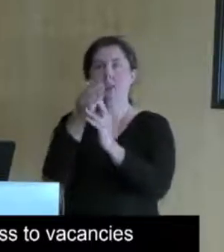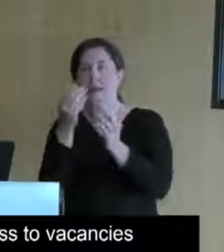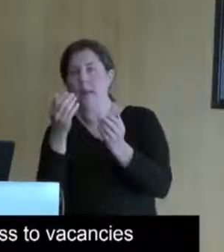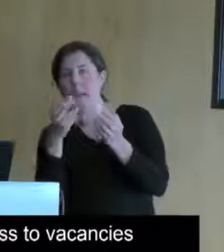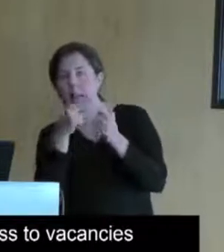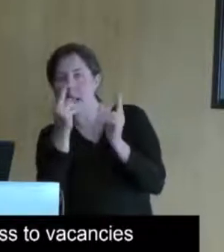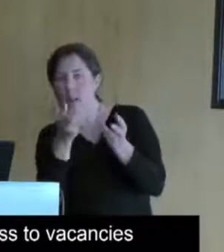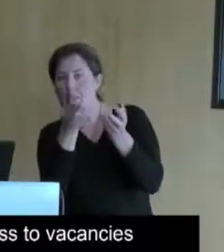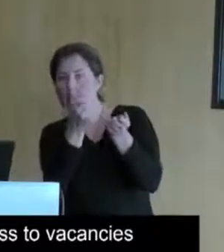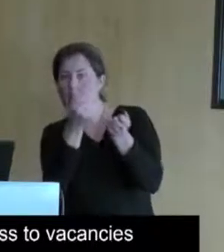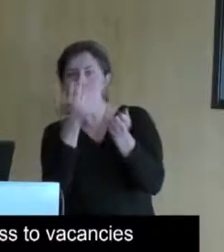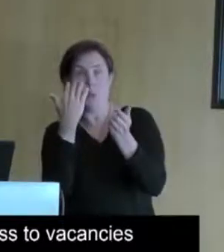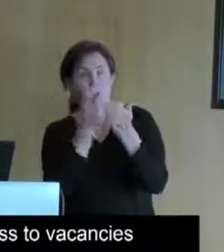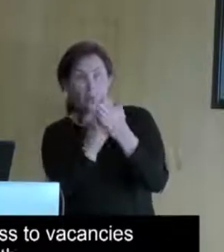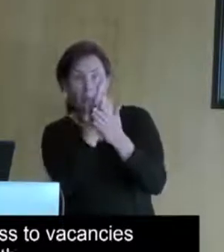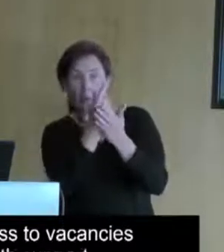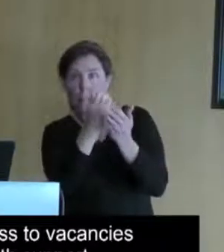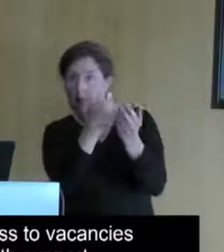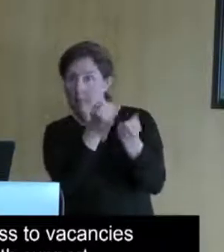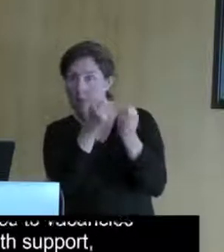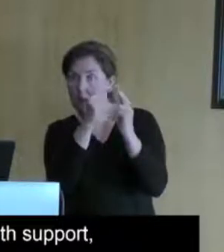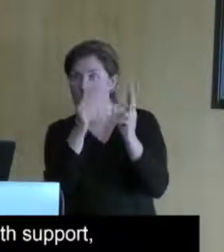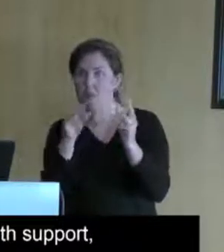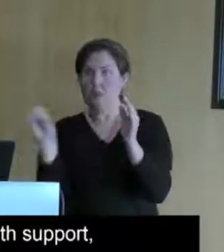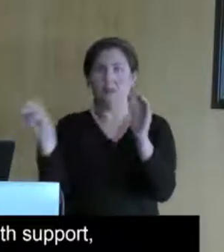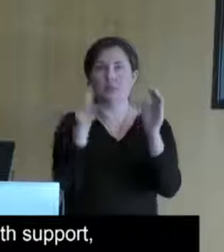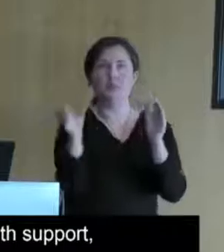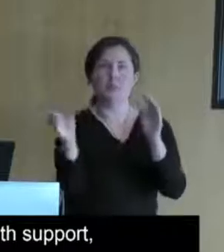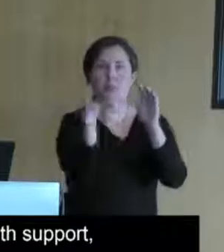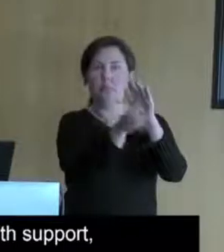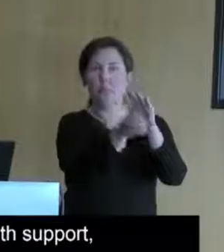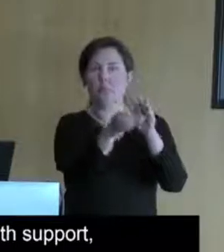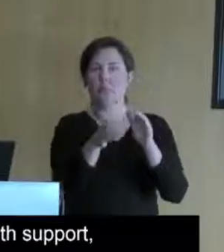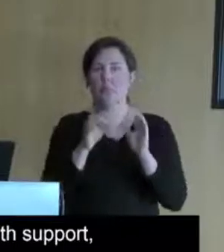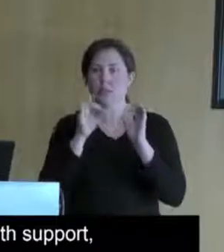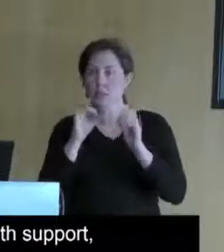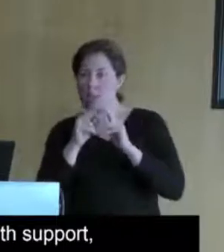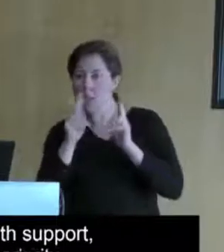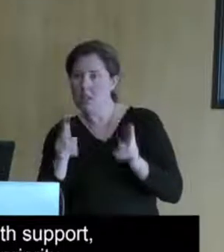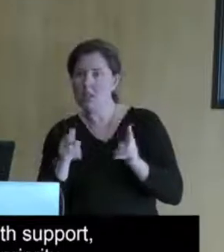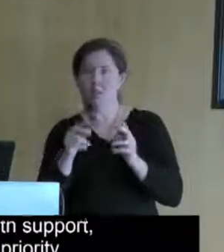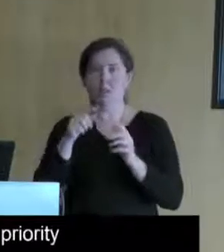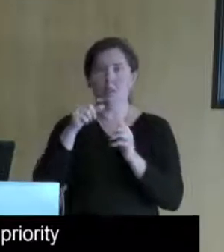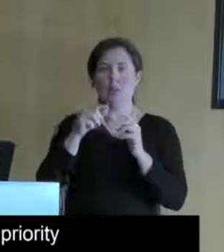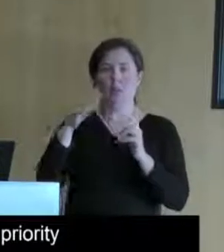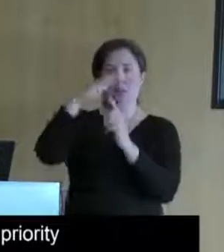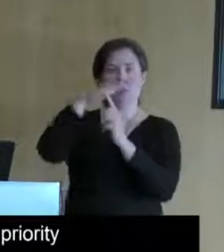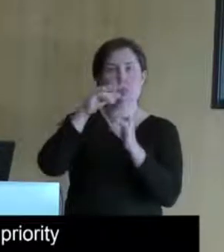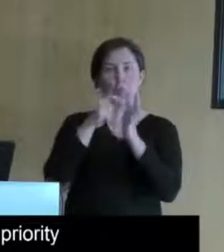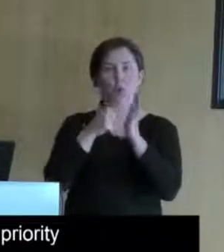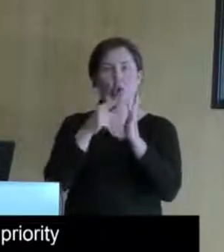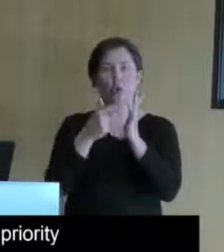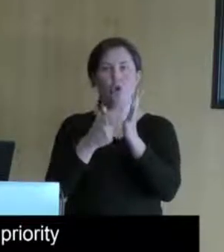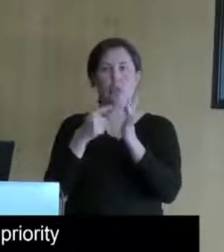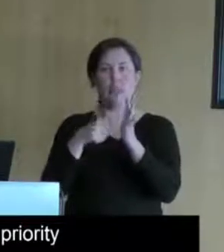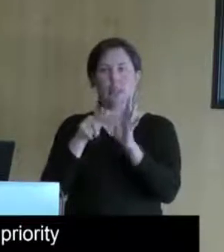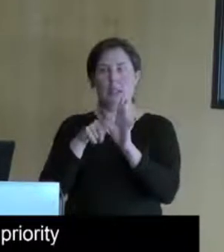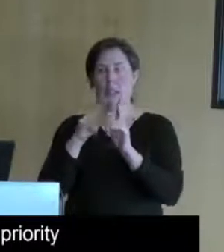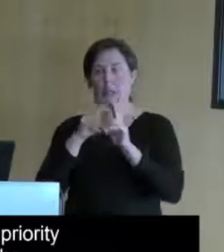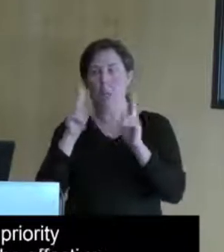identified by the Minister as people in the greatest need should have priority access to vacancies when